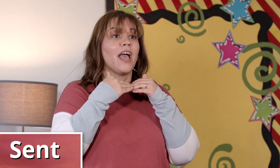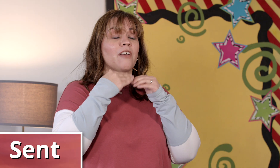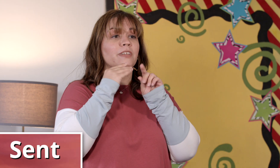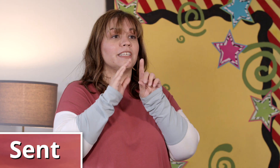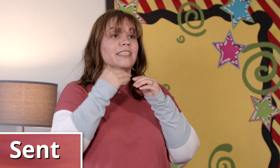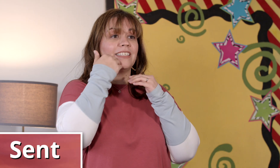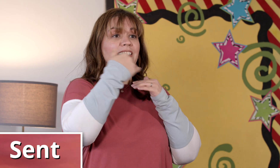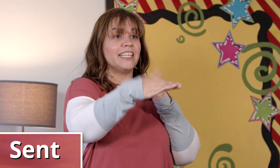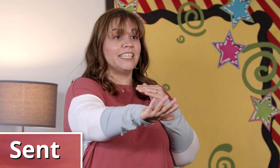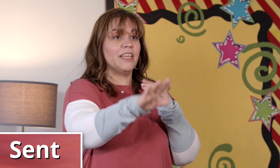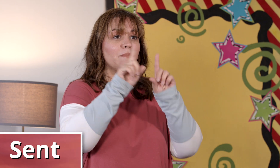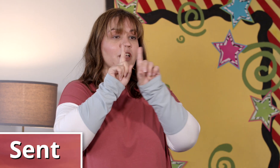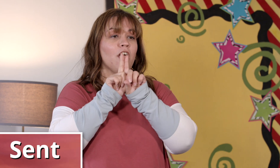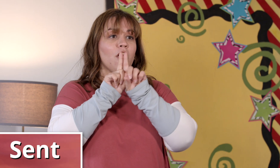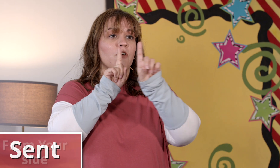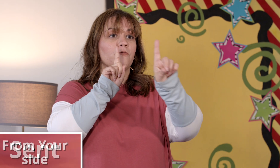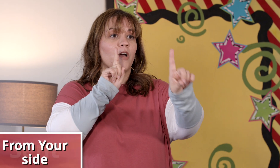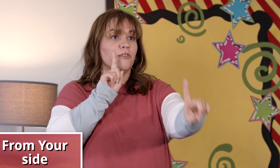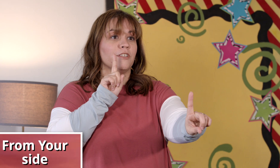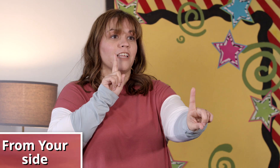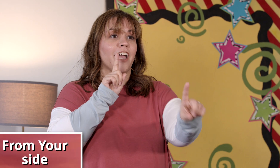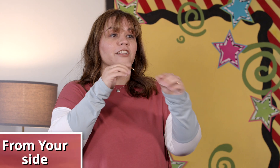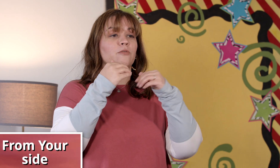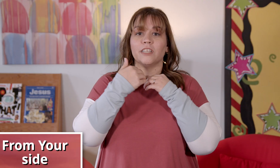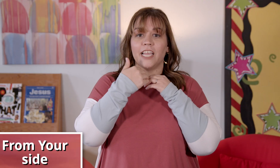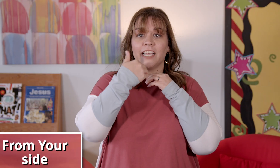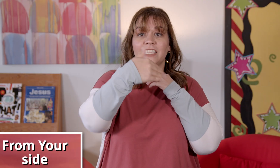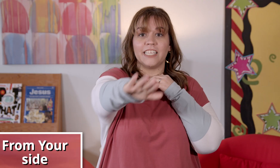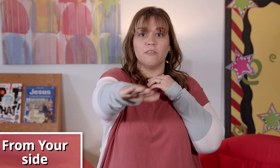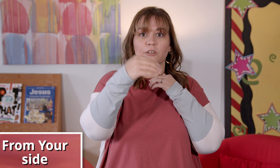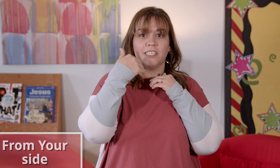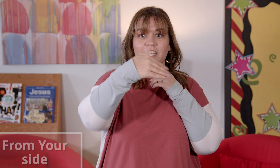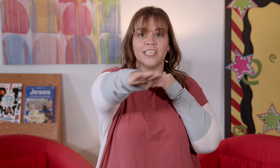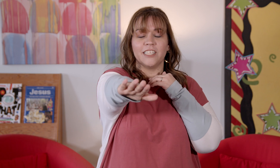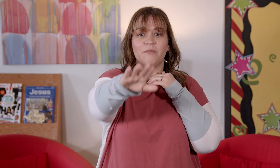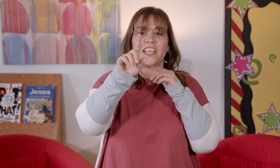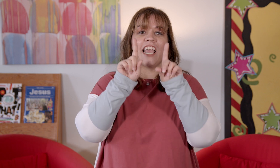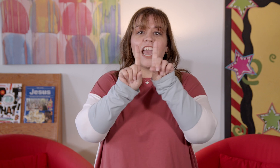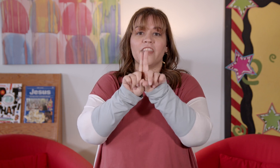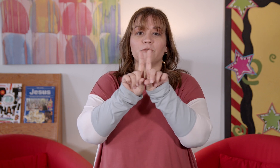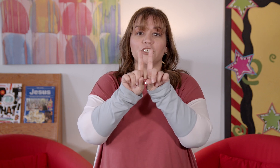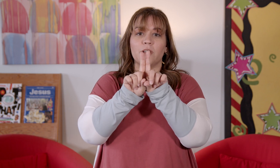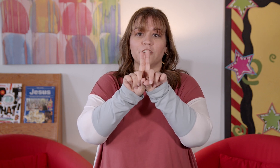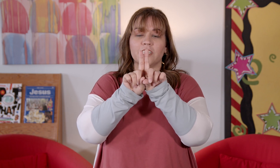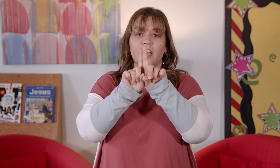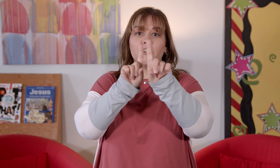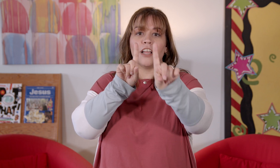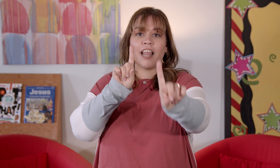have sent him from your side." So we're saying sent, we're sending something, and then we're showing they're together and now